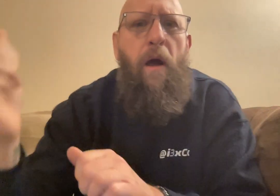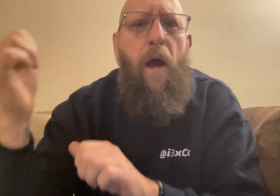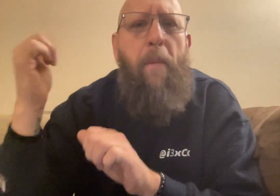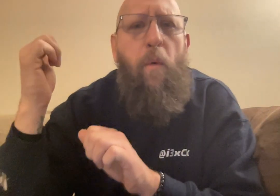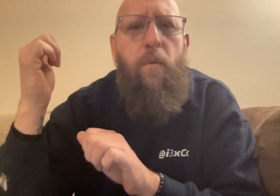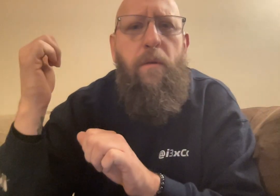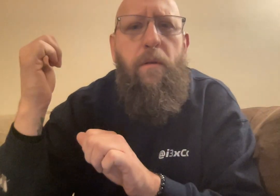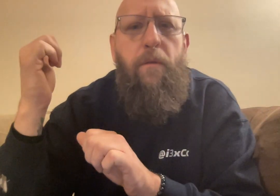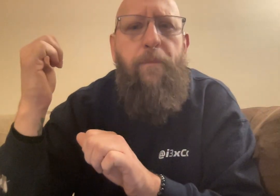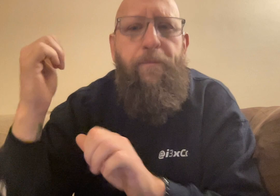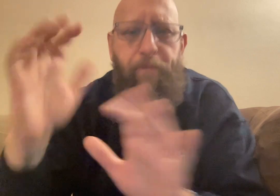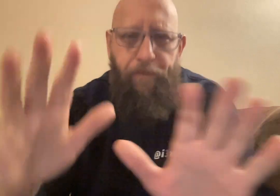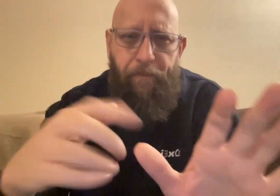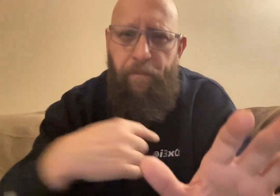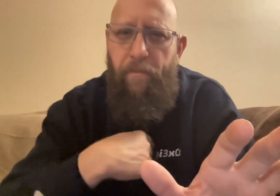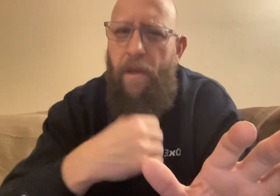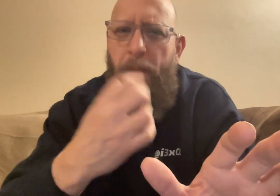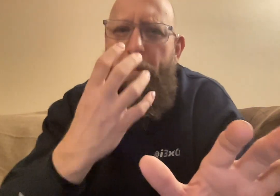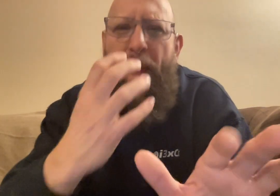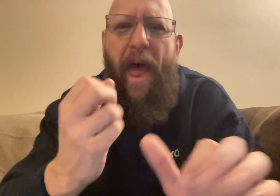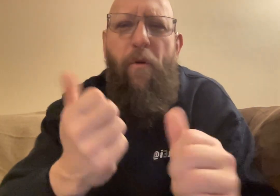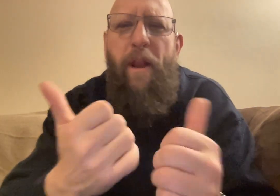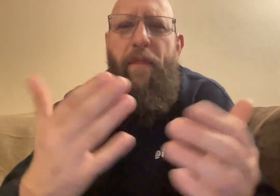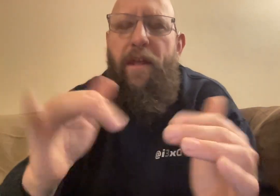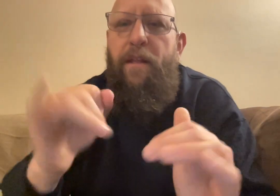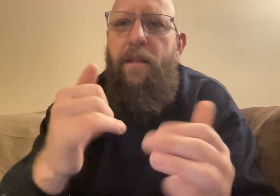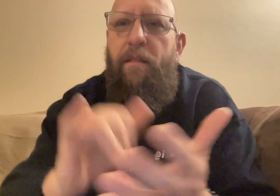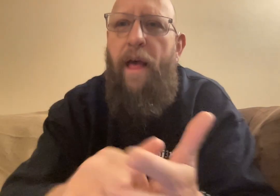Fine. I'm out. I'm not mad or anything. It's just that